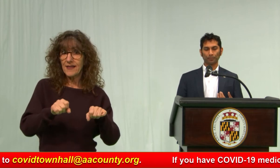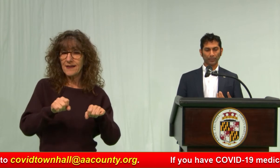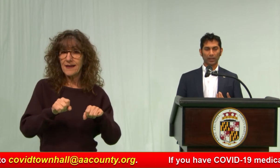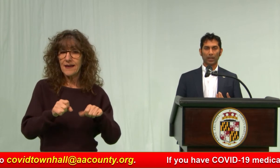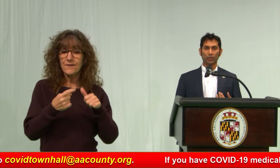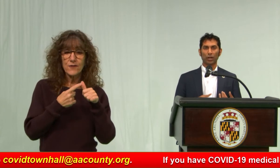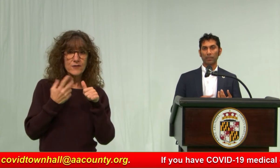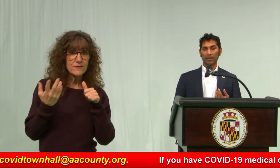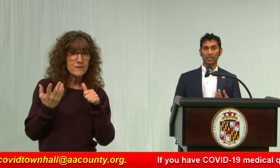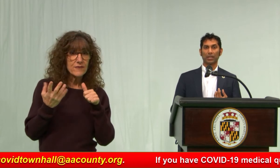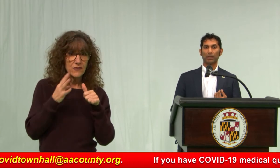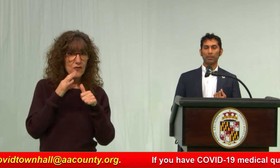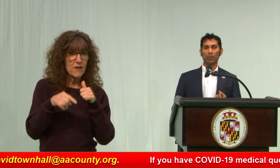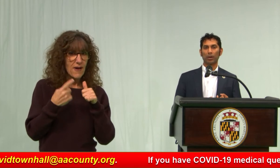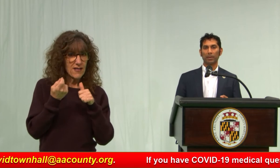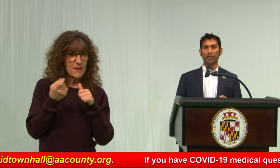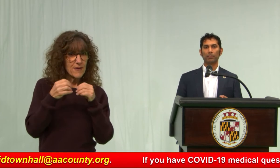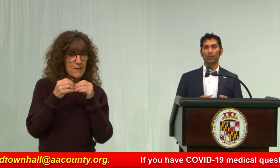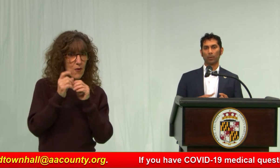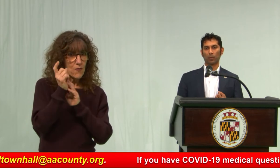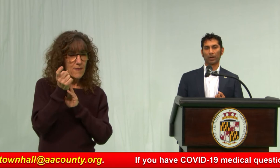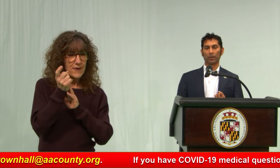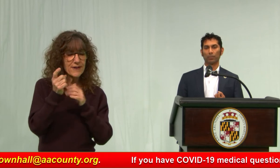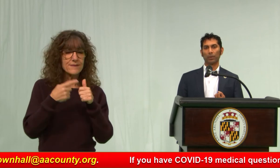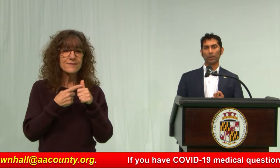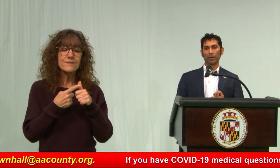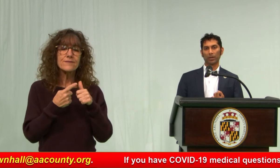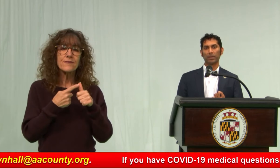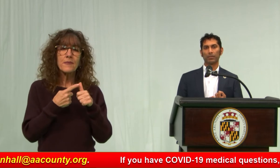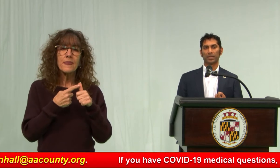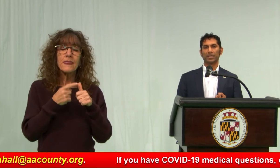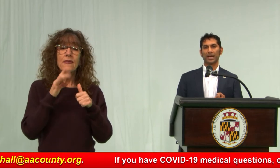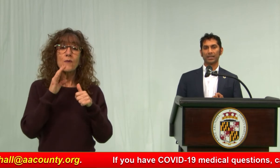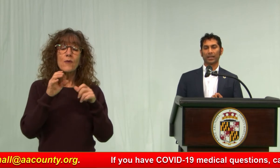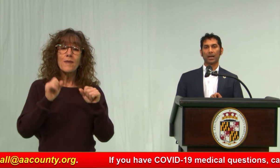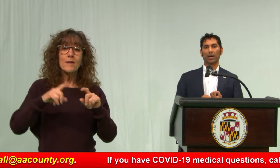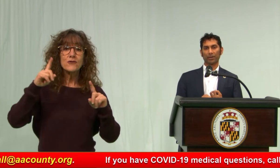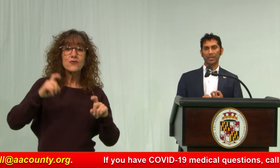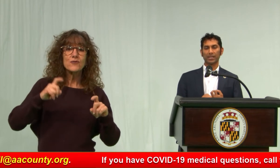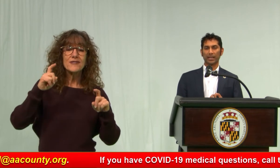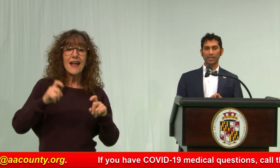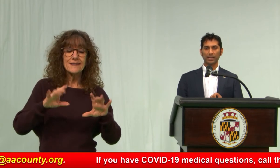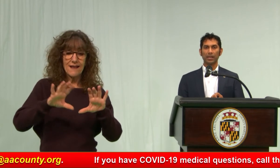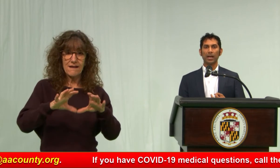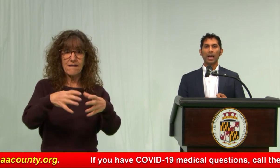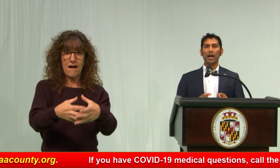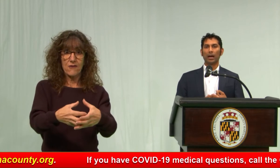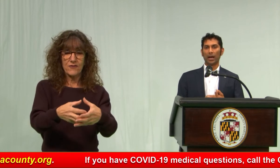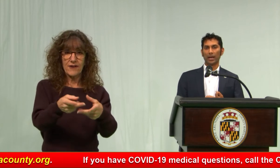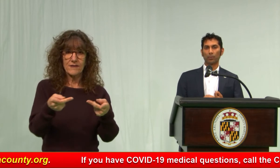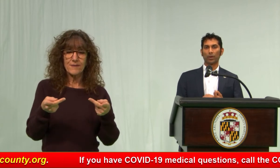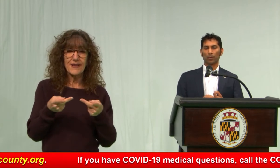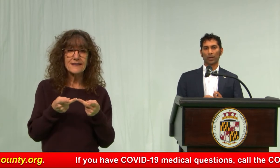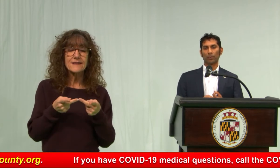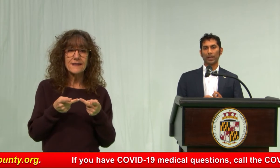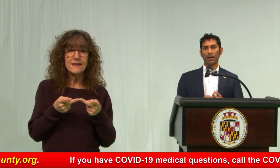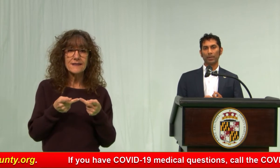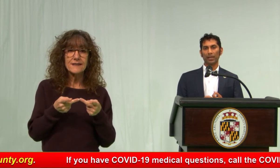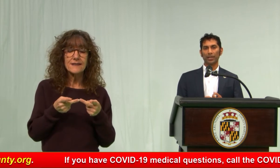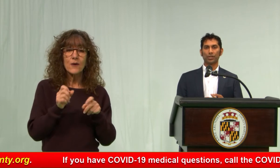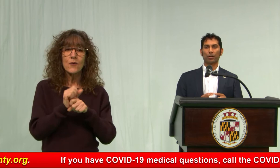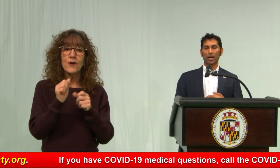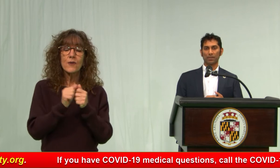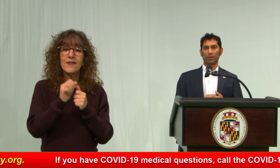One, and I'll talk about this a little bit more in a minute, but we are going to be able to test at congregate sites. And we are working